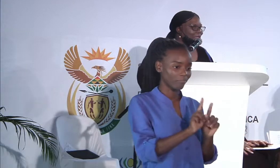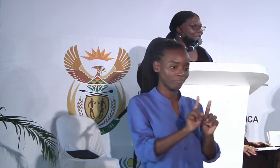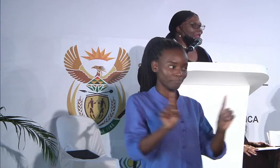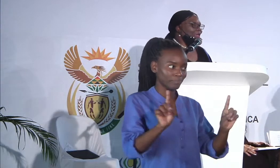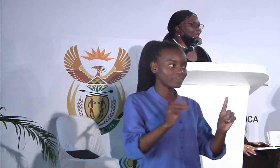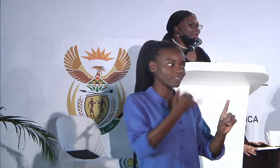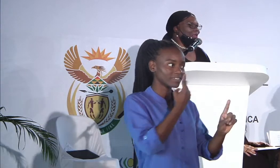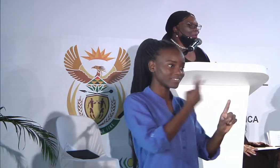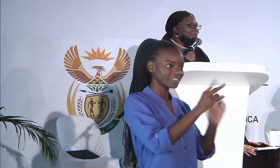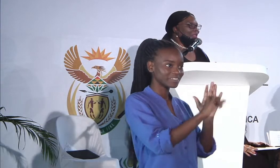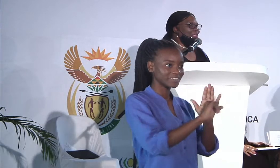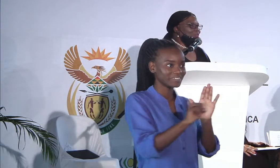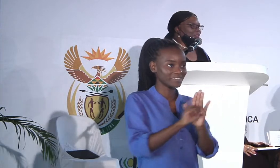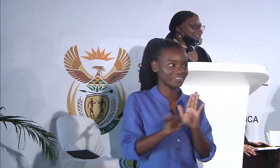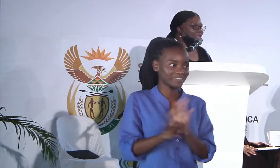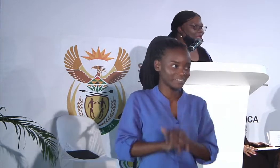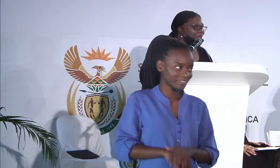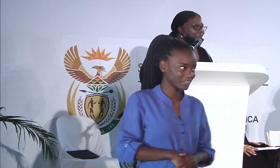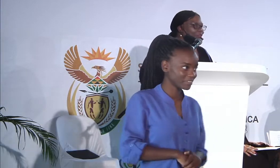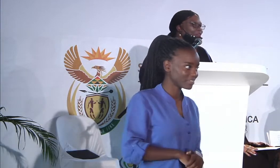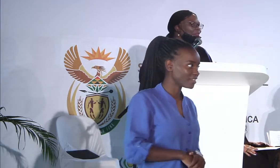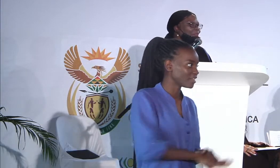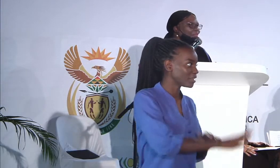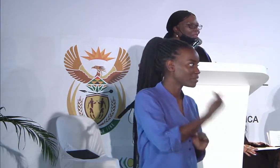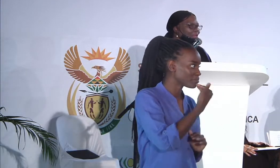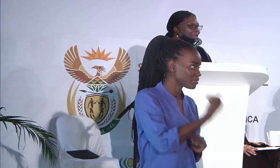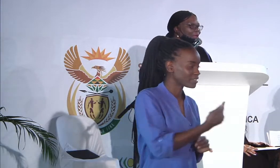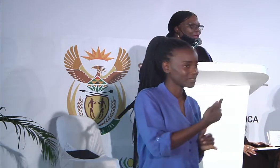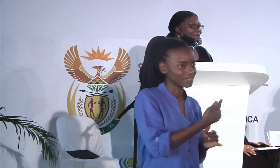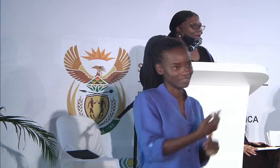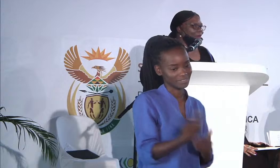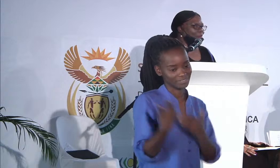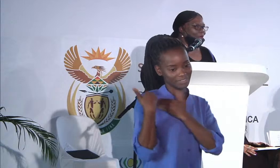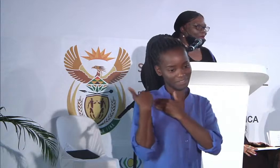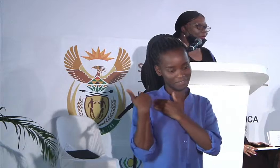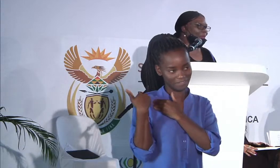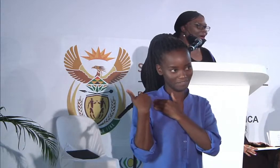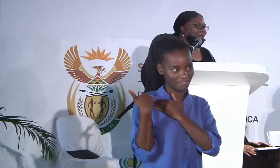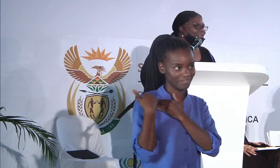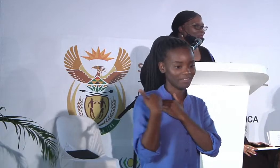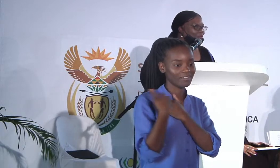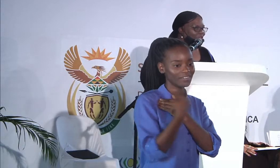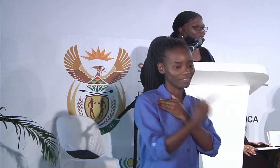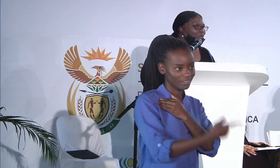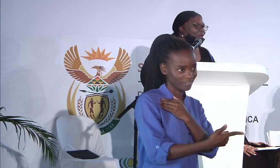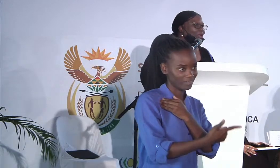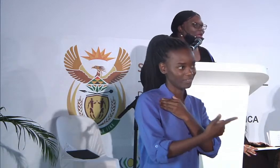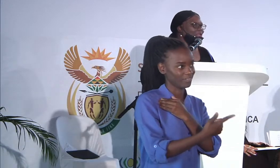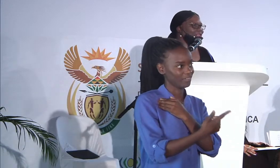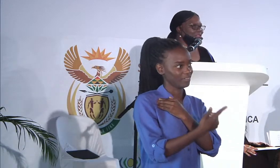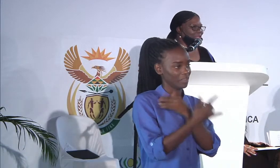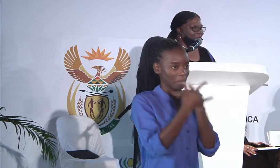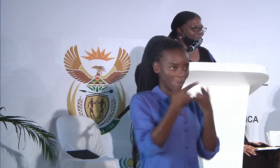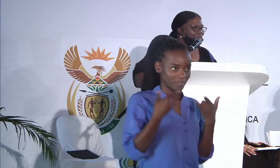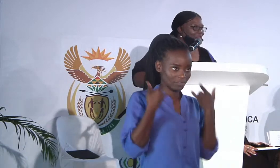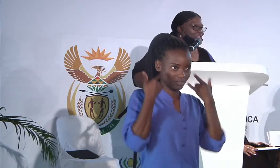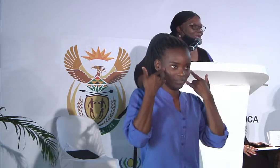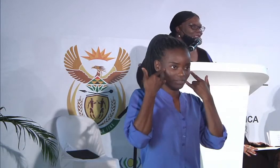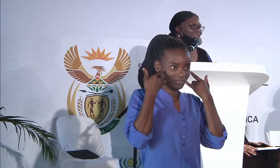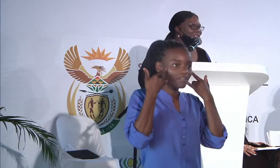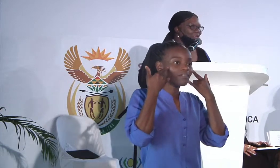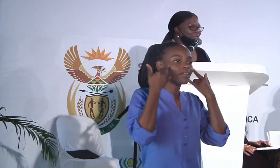there. Please be safe, wear your mask, wash your hands, keep